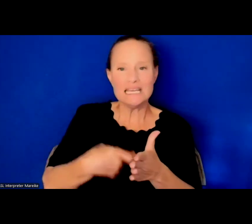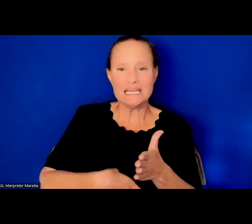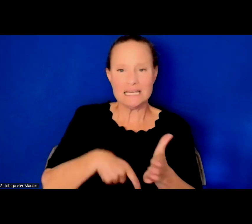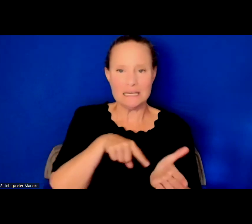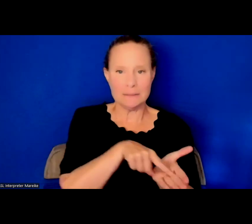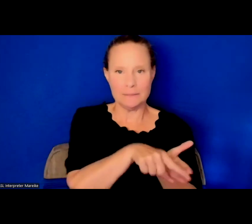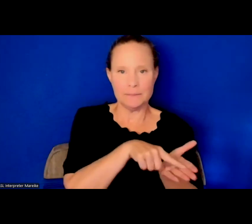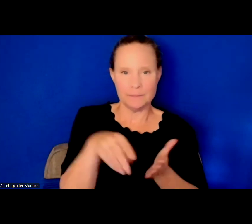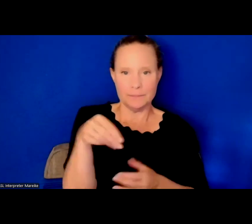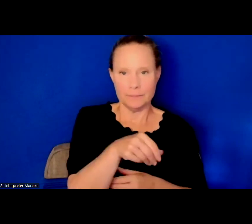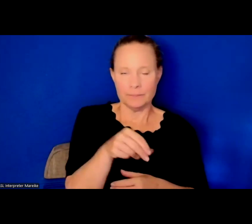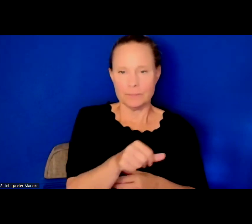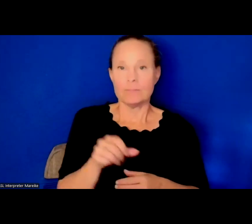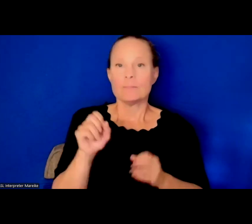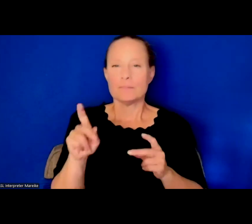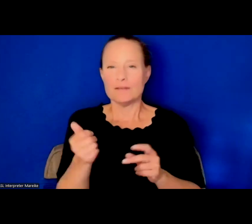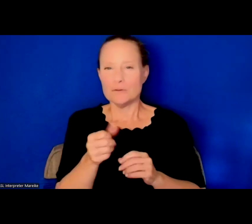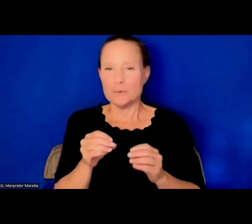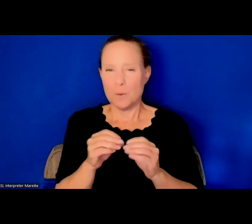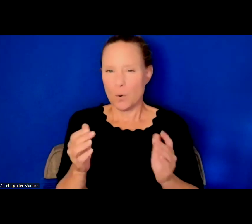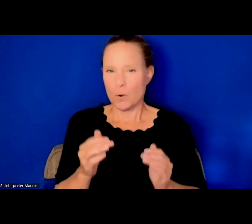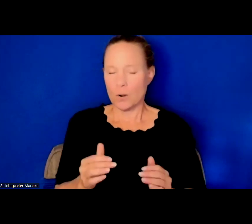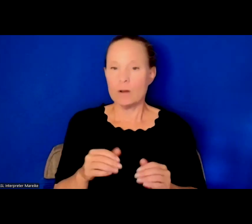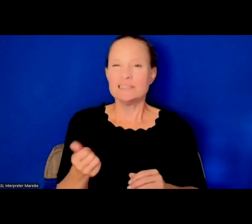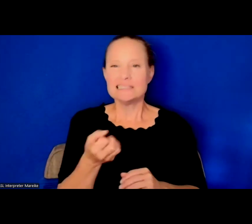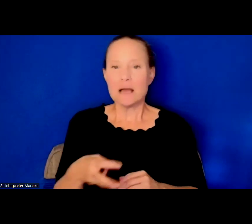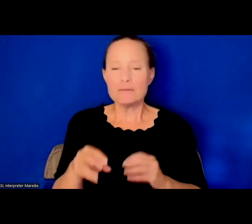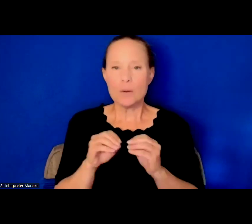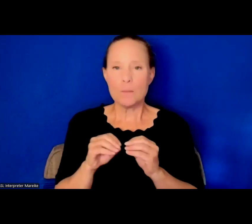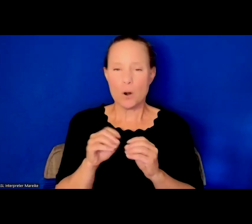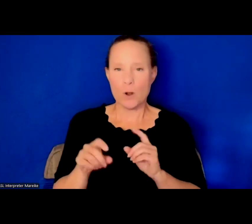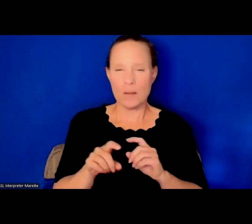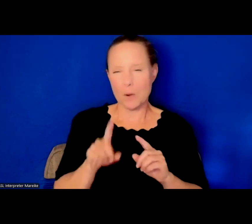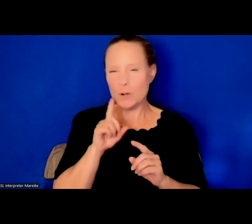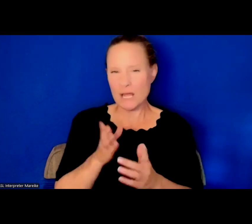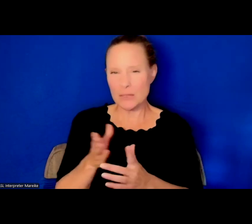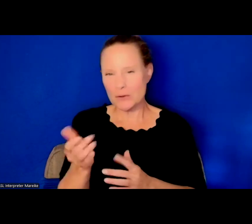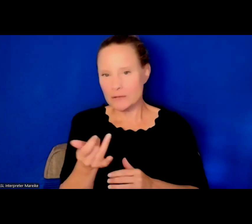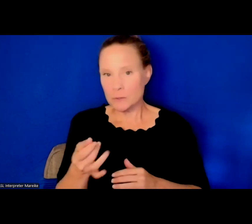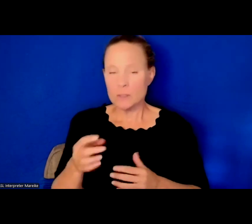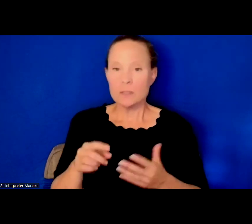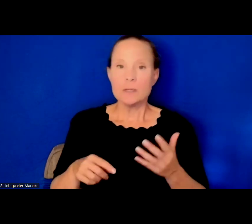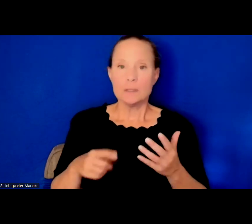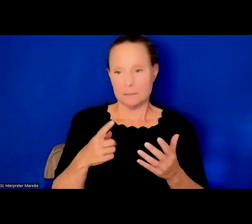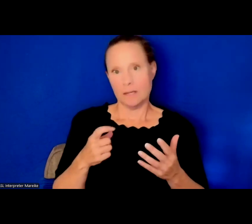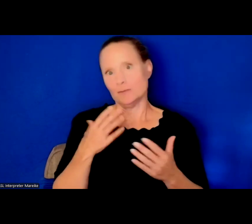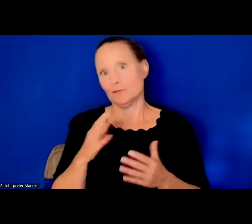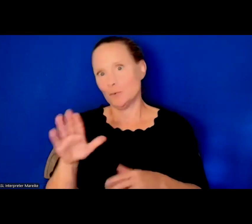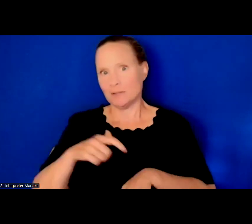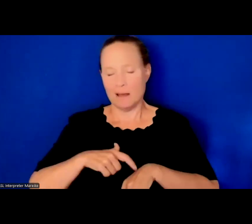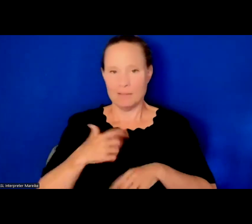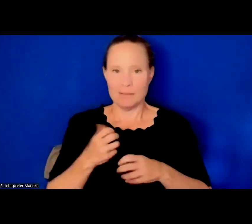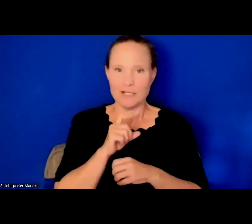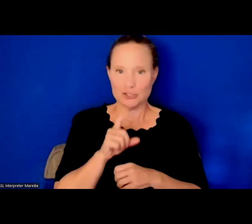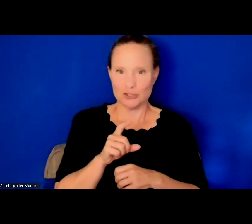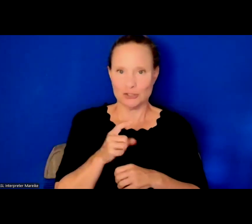Okay, a couple more questions, and then there's several more, but we'll get through a couple because we appreciate your time and want to make sure